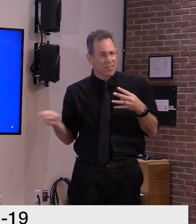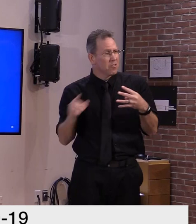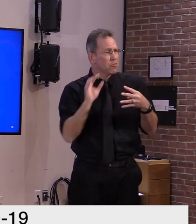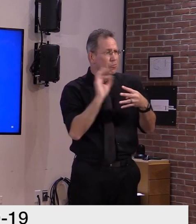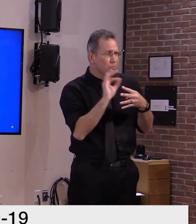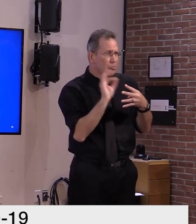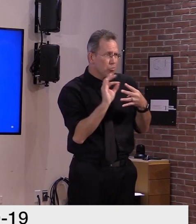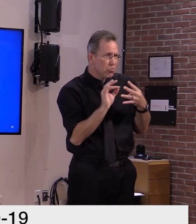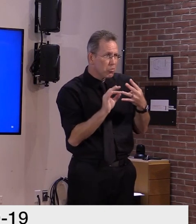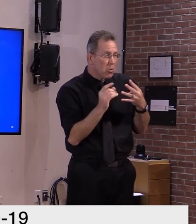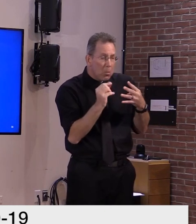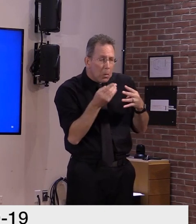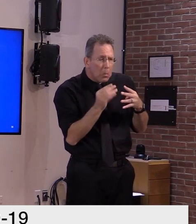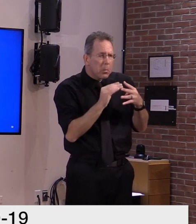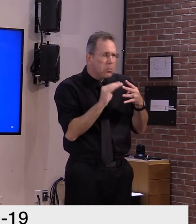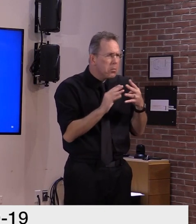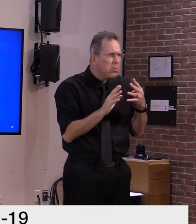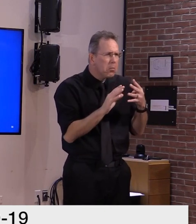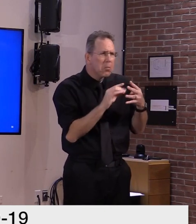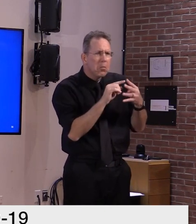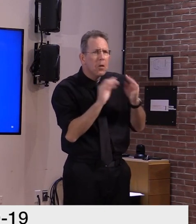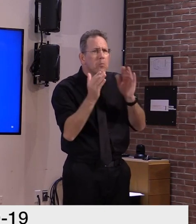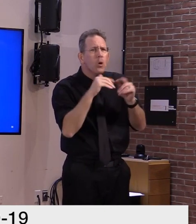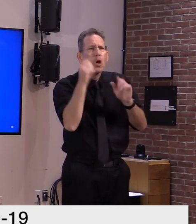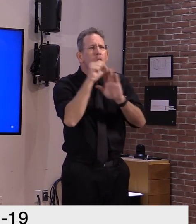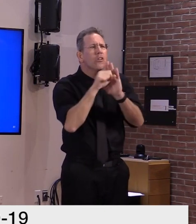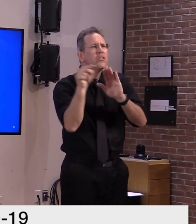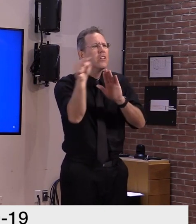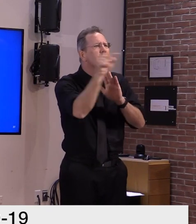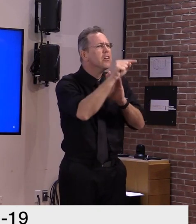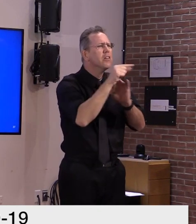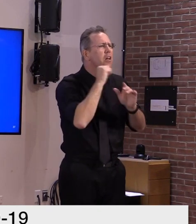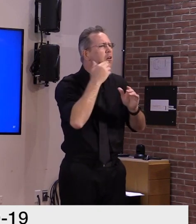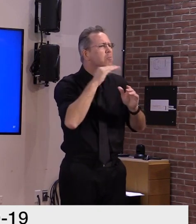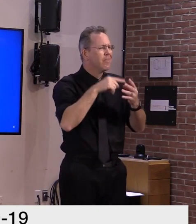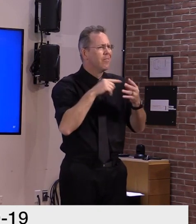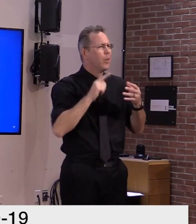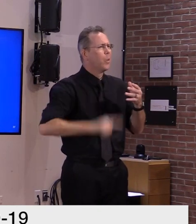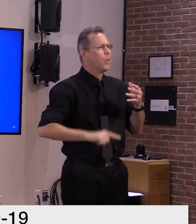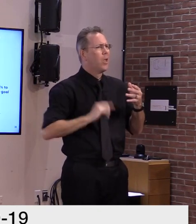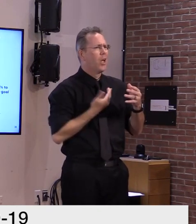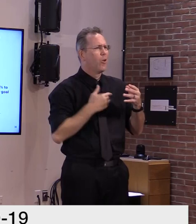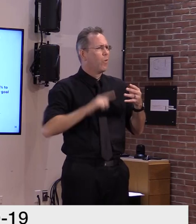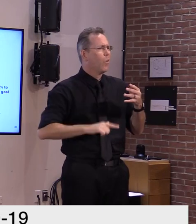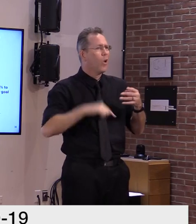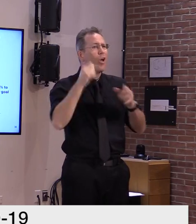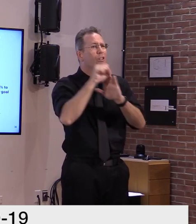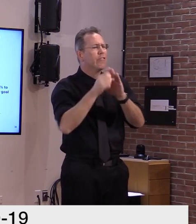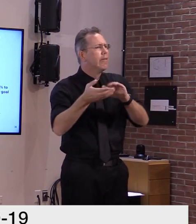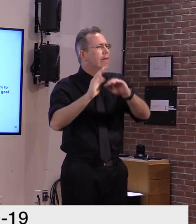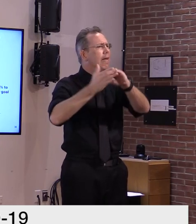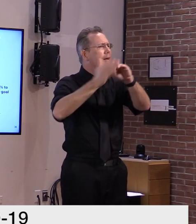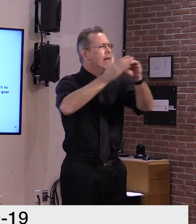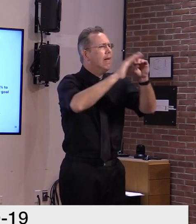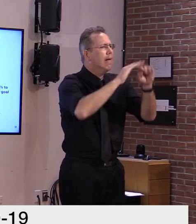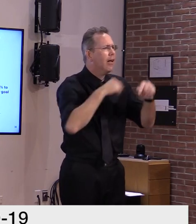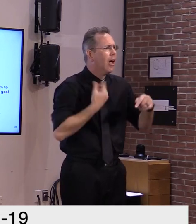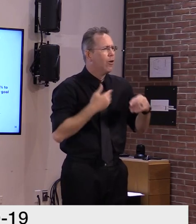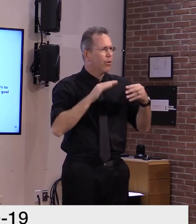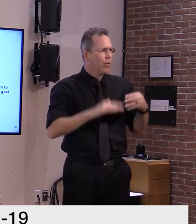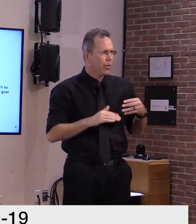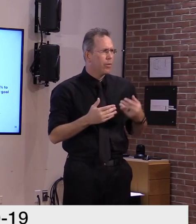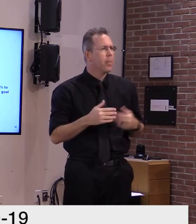peers locally and nationally as well. Just a couple of other updates on flu data. You'll see that we just got